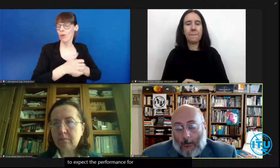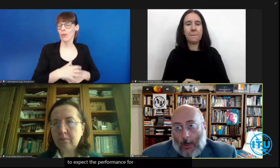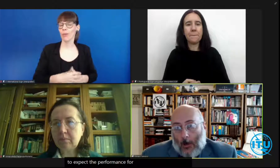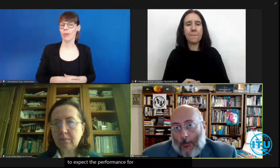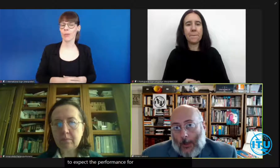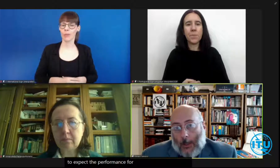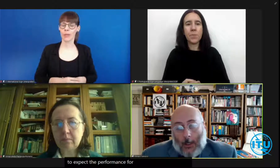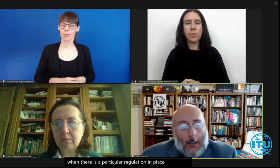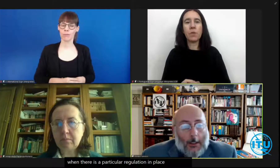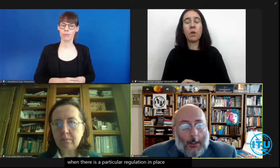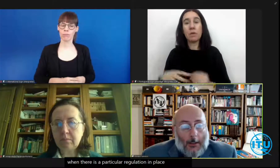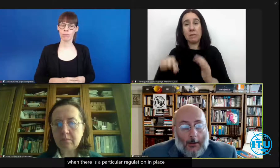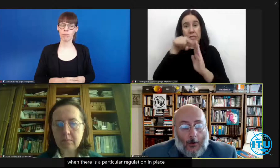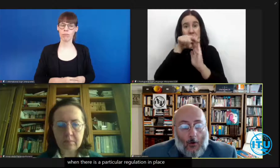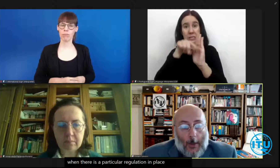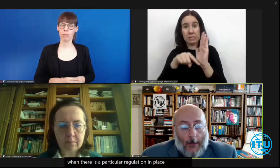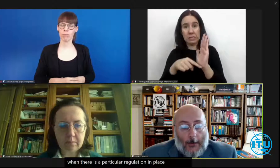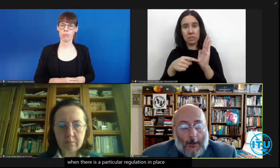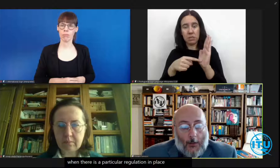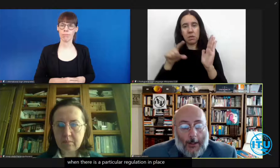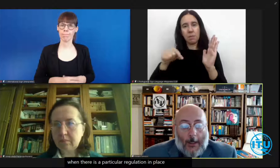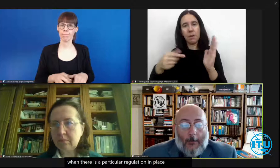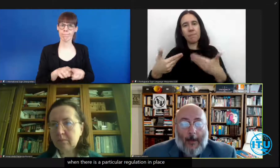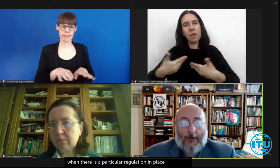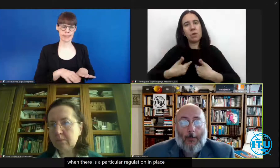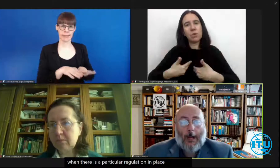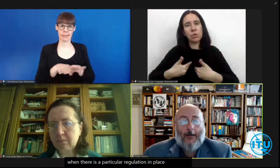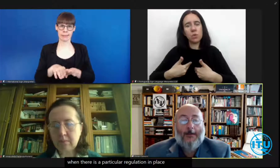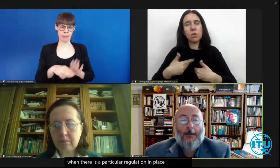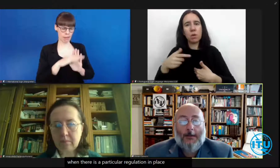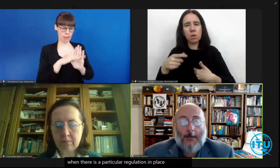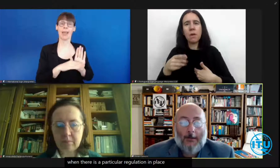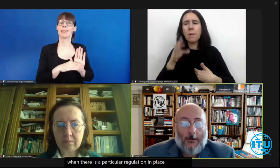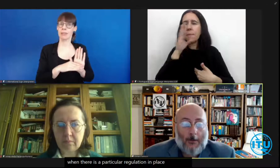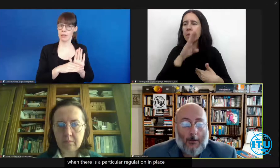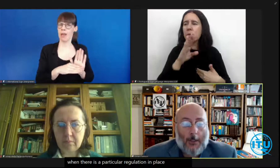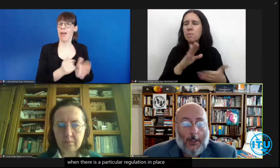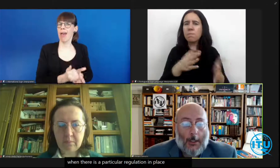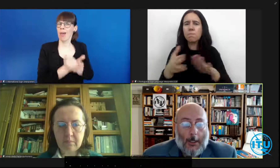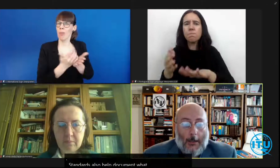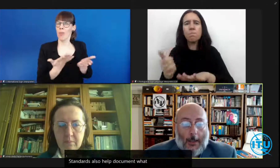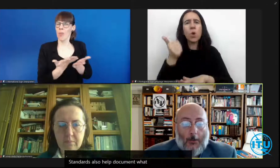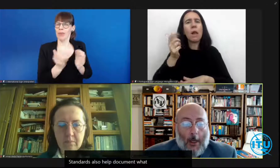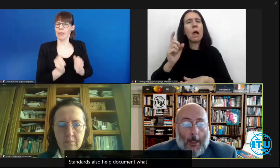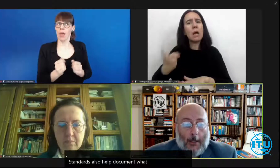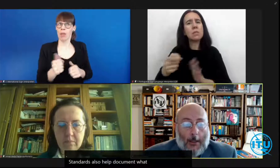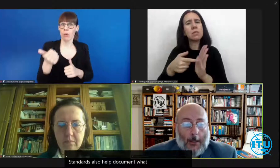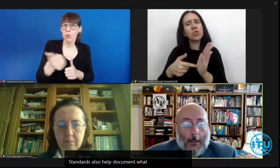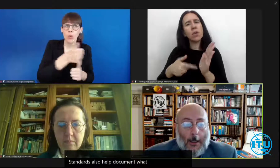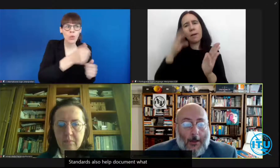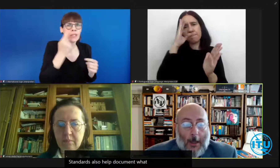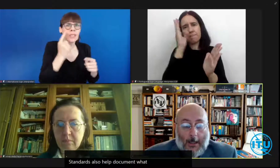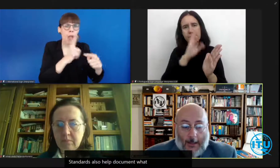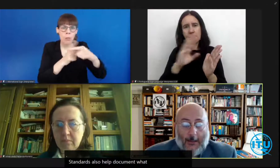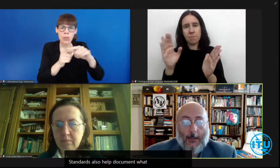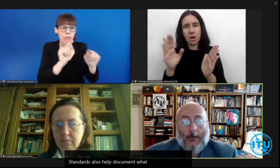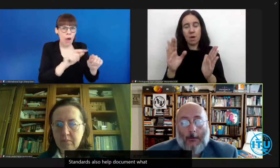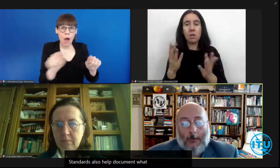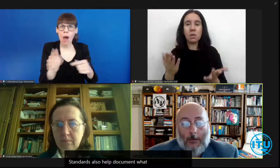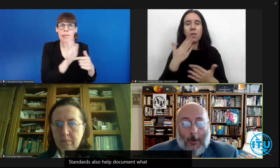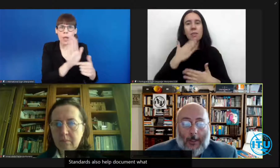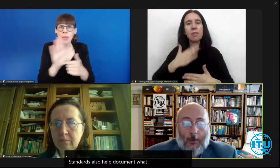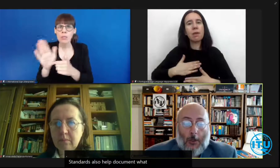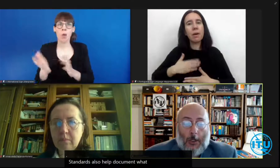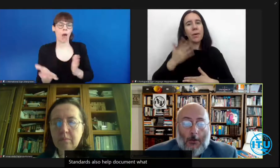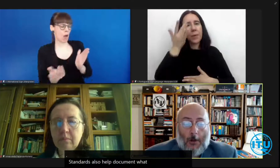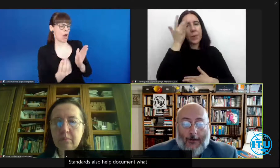Standards also help document what are the best practices. So in that way, it makes it easier